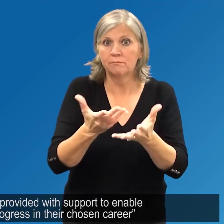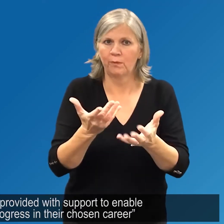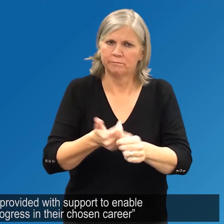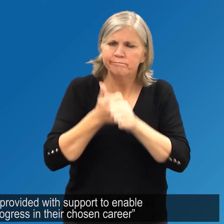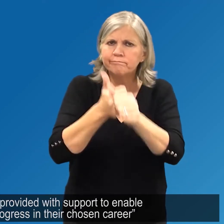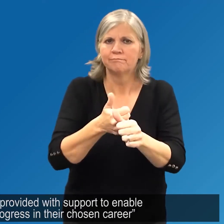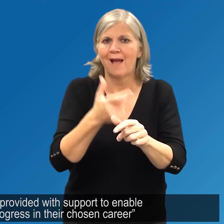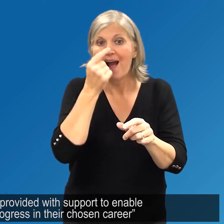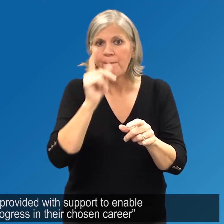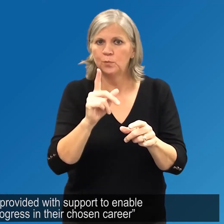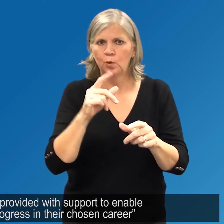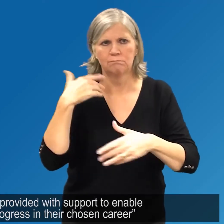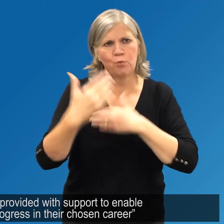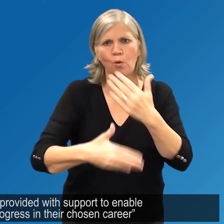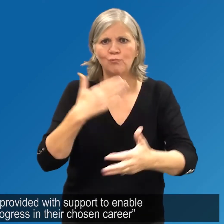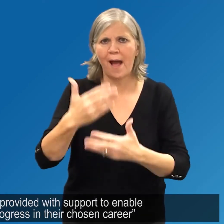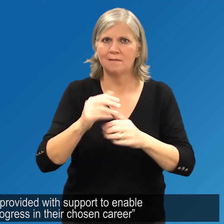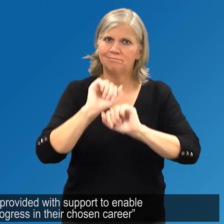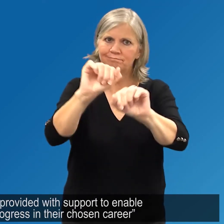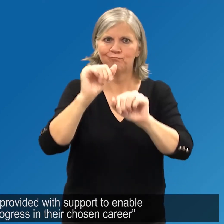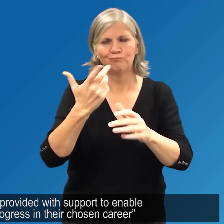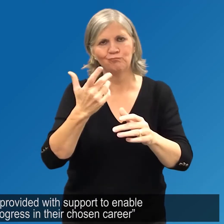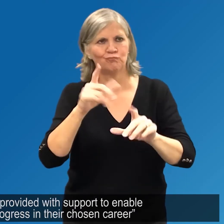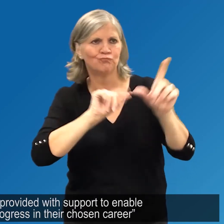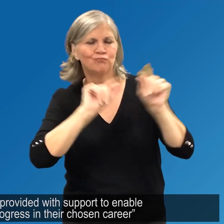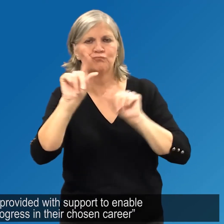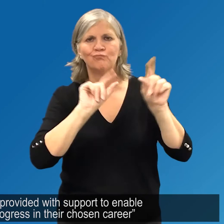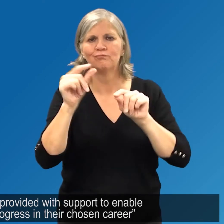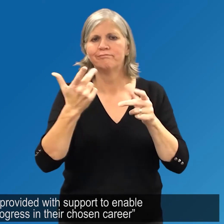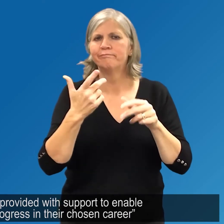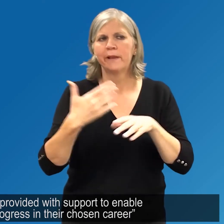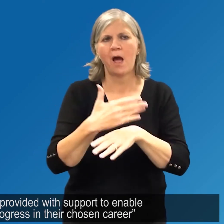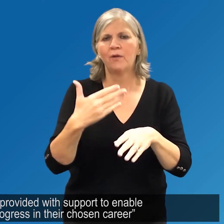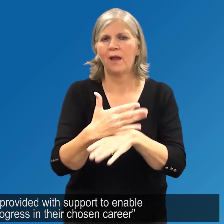They will be provided with support to enable them to progress into their chosen career.